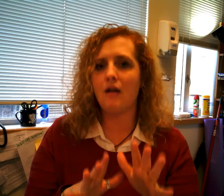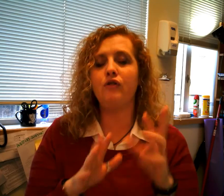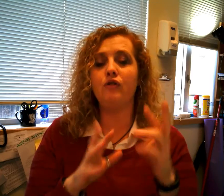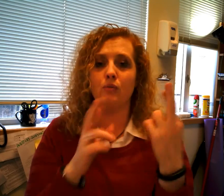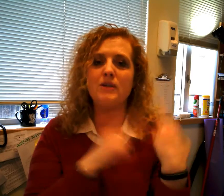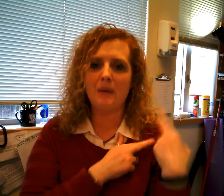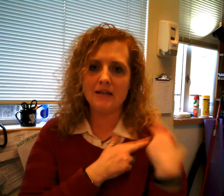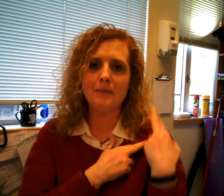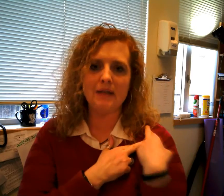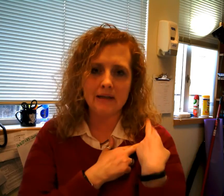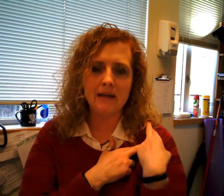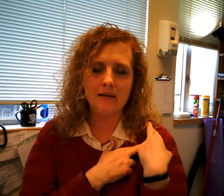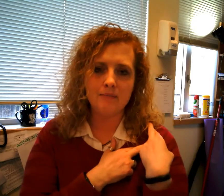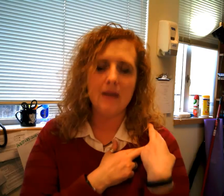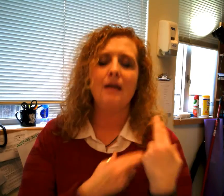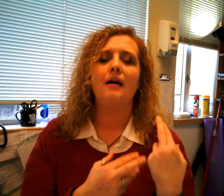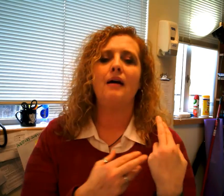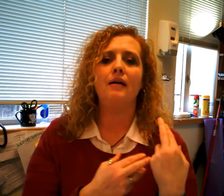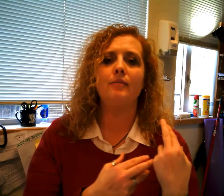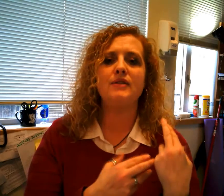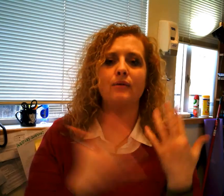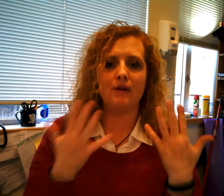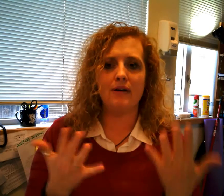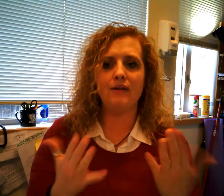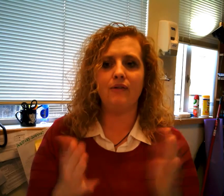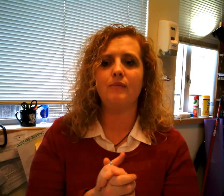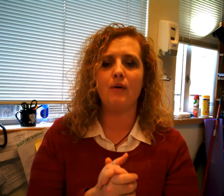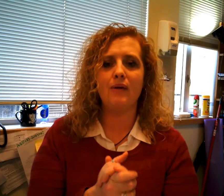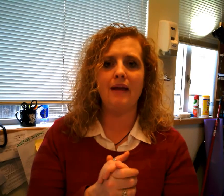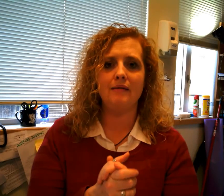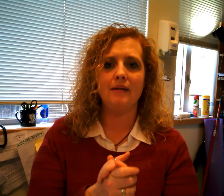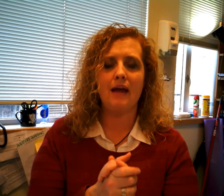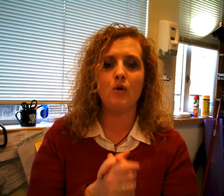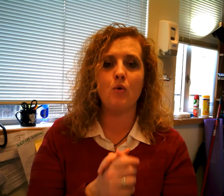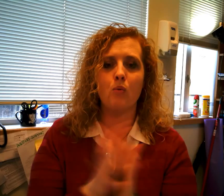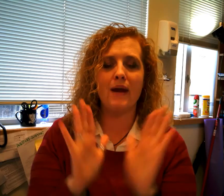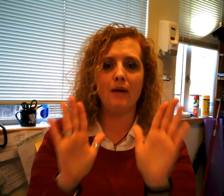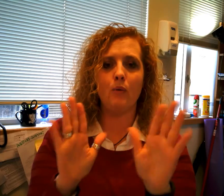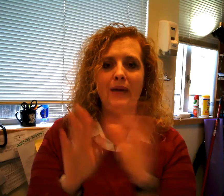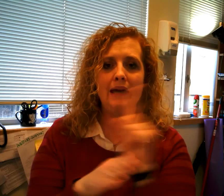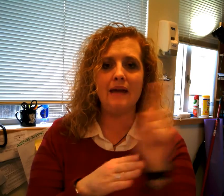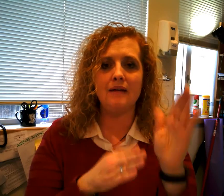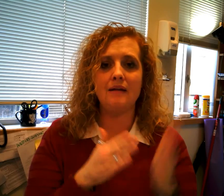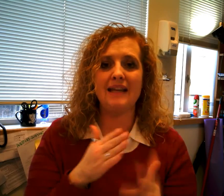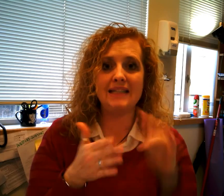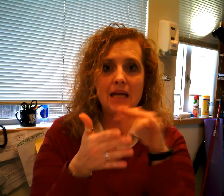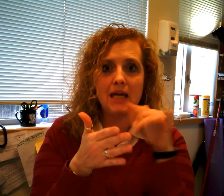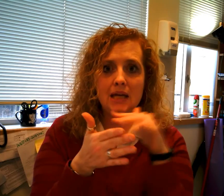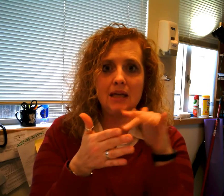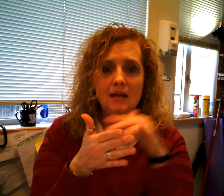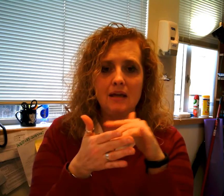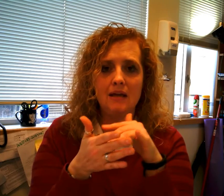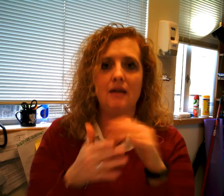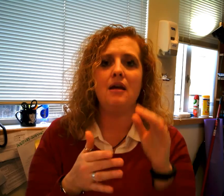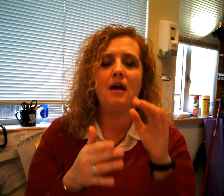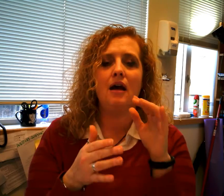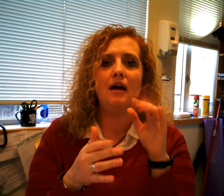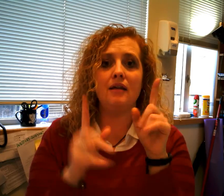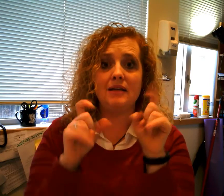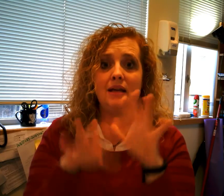do responsibility. So there it is. Okay, have a great weekend and steady. The test is